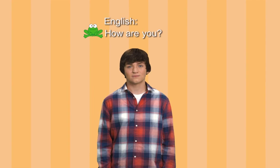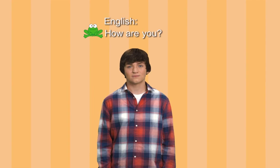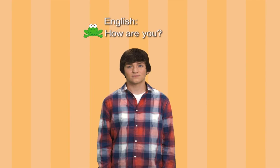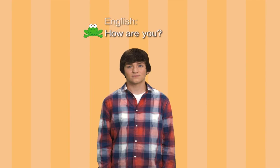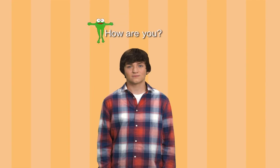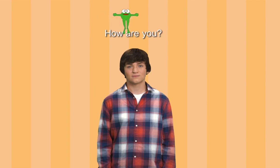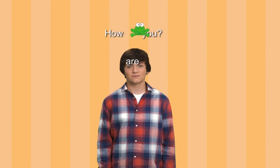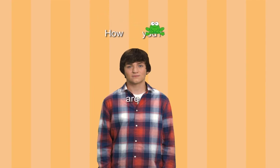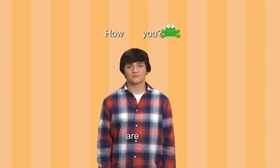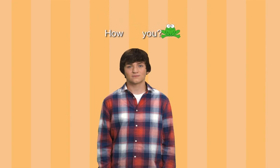Are.